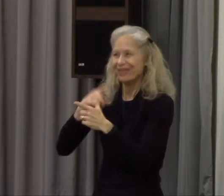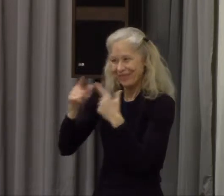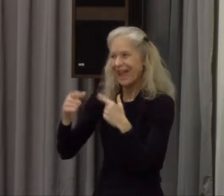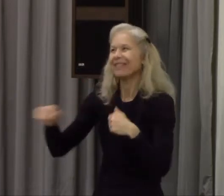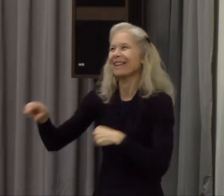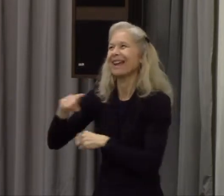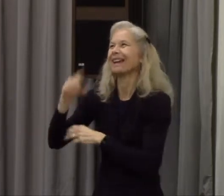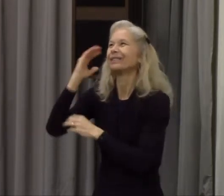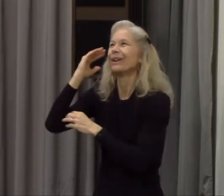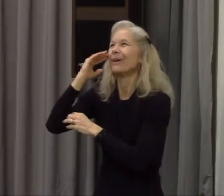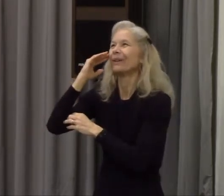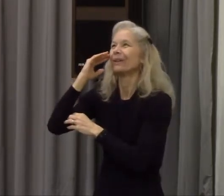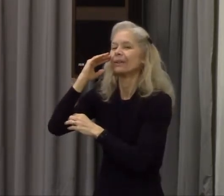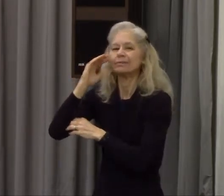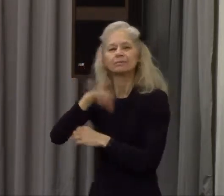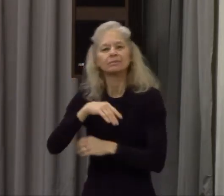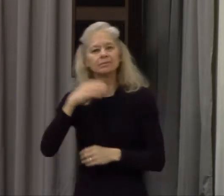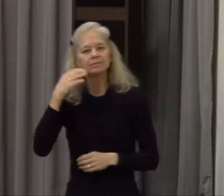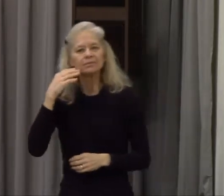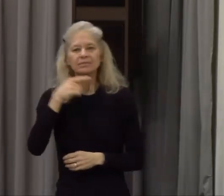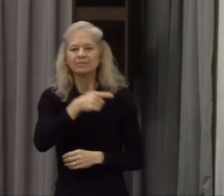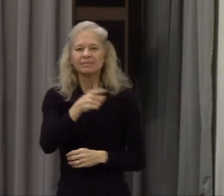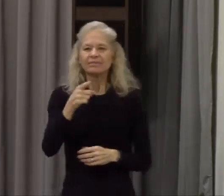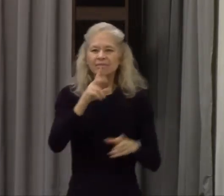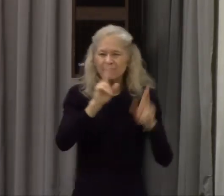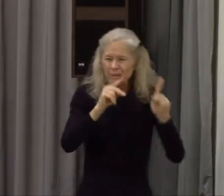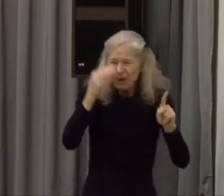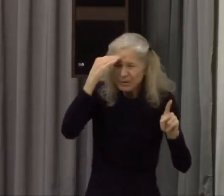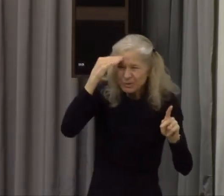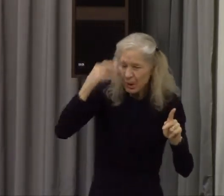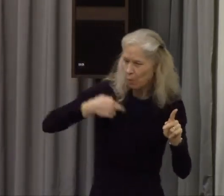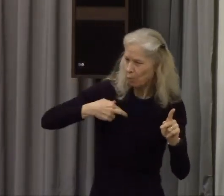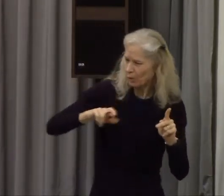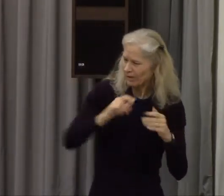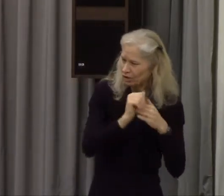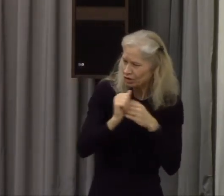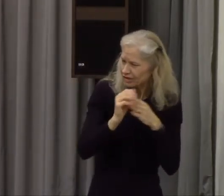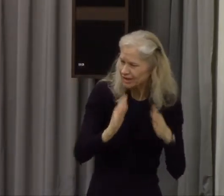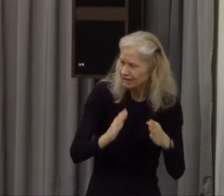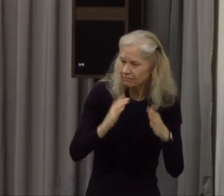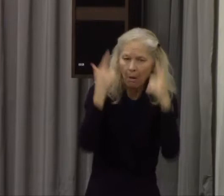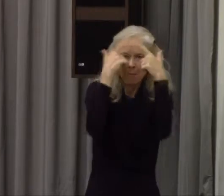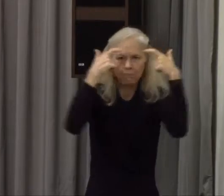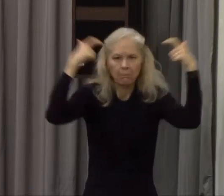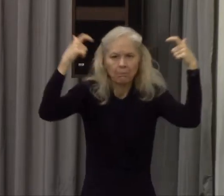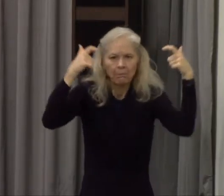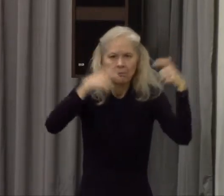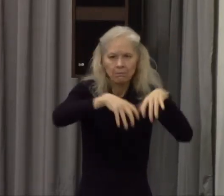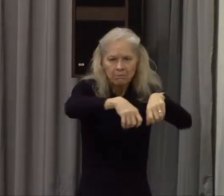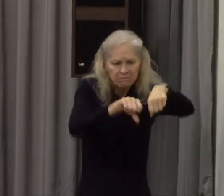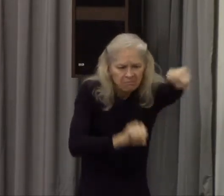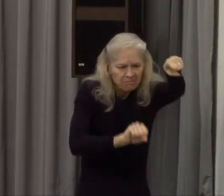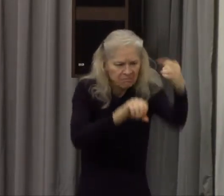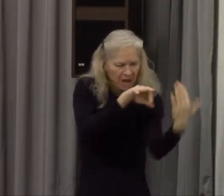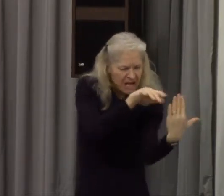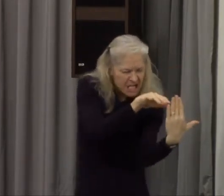not the Messiah. We'll show you here. We look at all these books about scriptures that we've read and studied, learned, look at all our